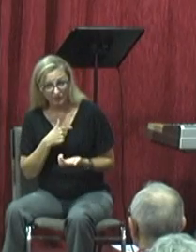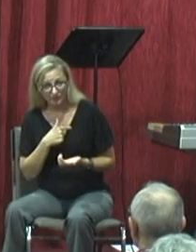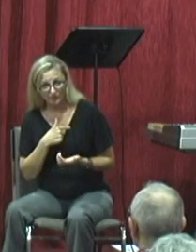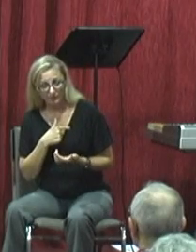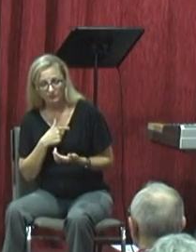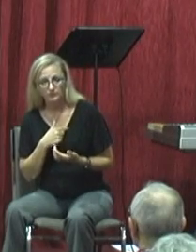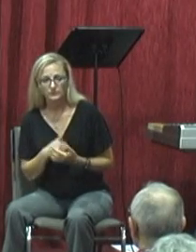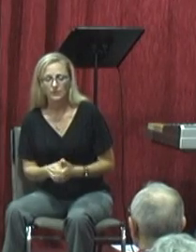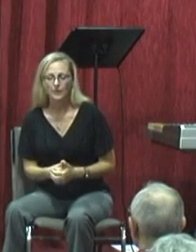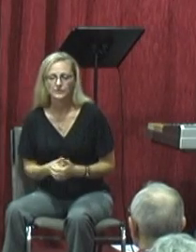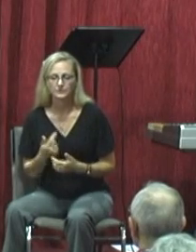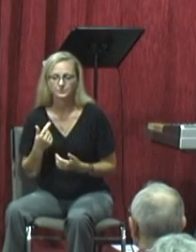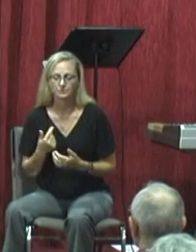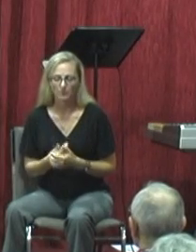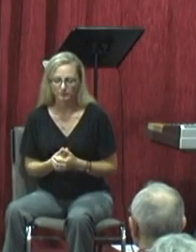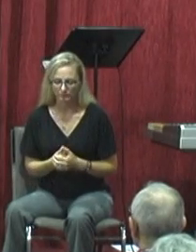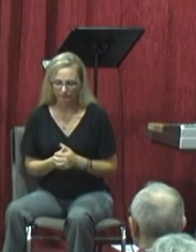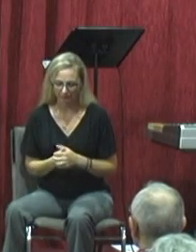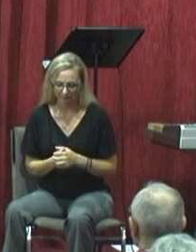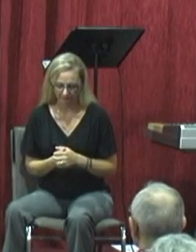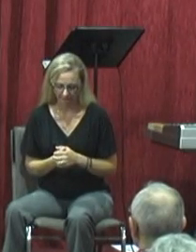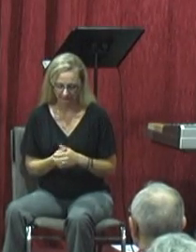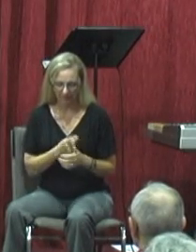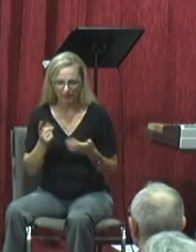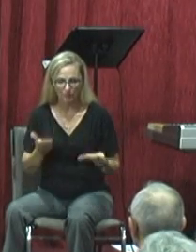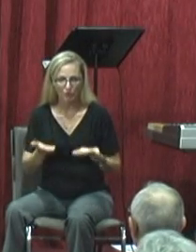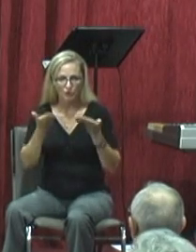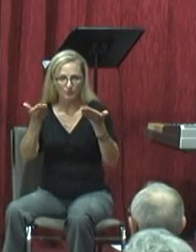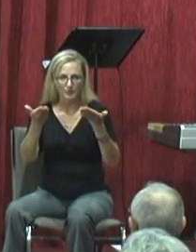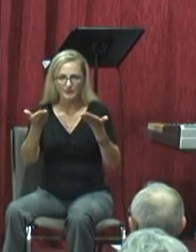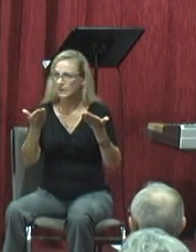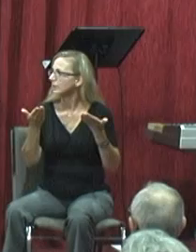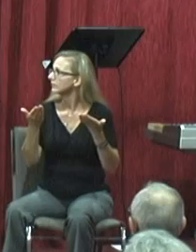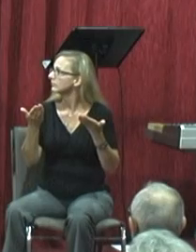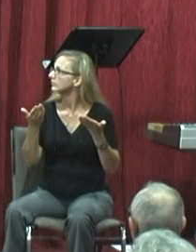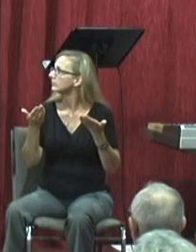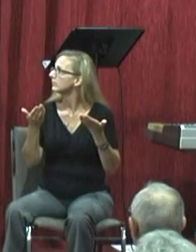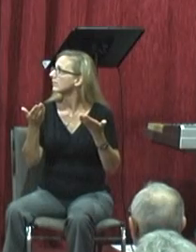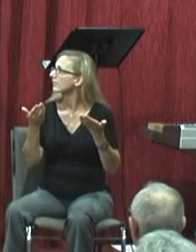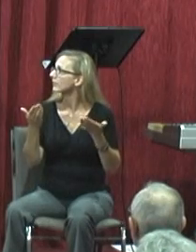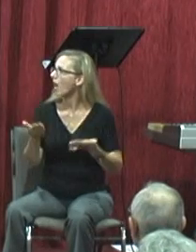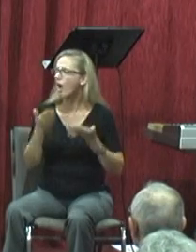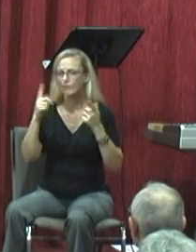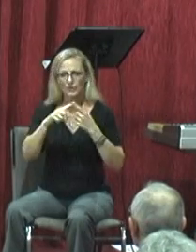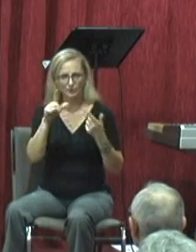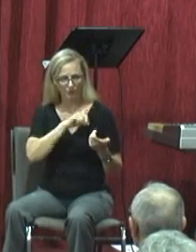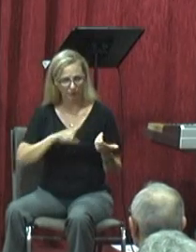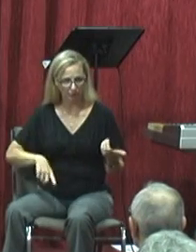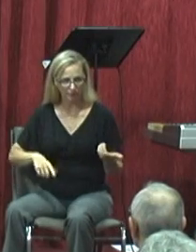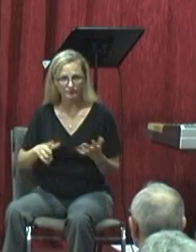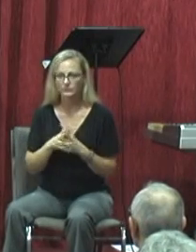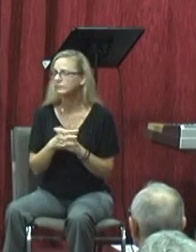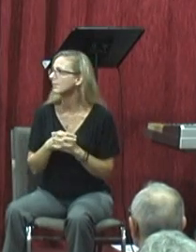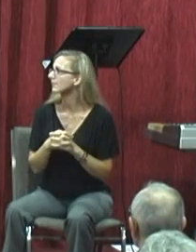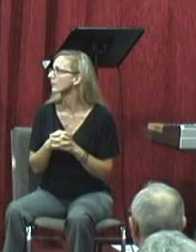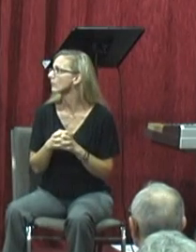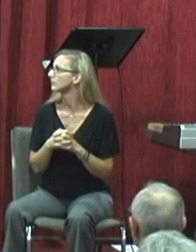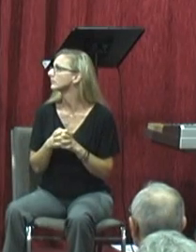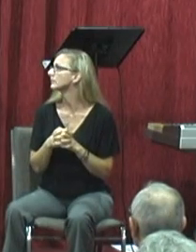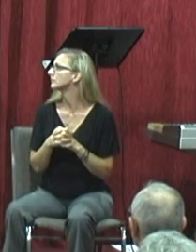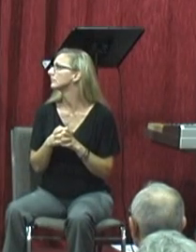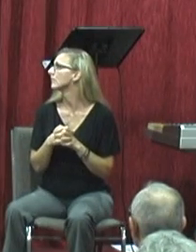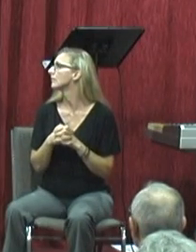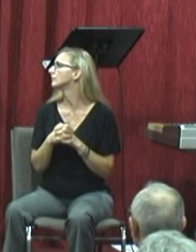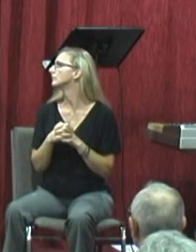terms of as we look at them? So they were to present offerings to the Lord. We just read about that in the verse in Leviticus 21, verse